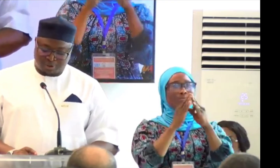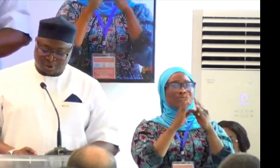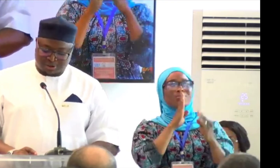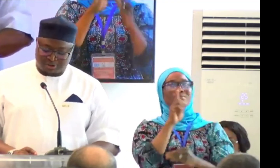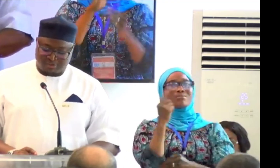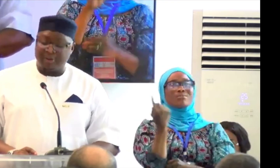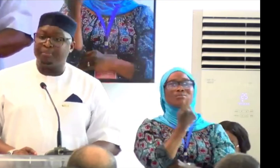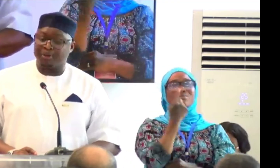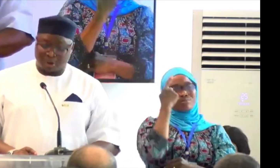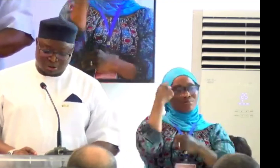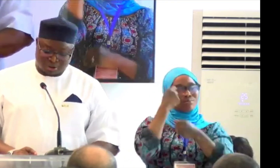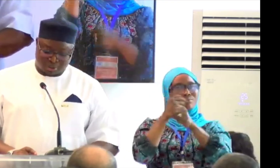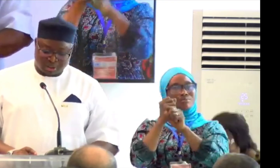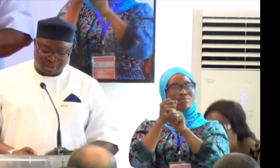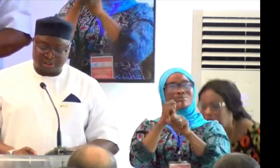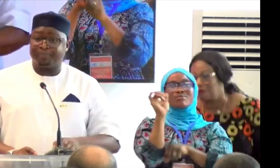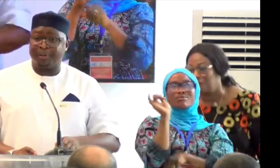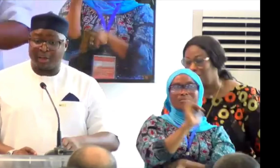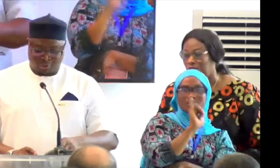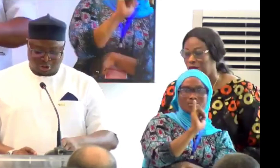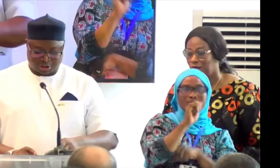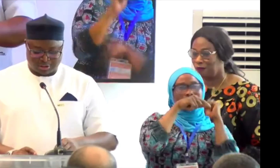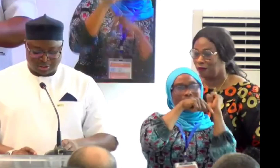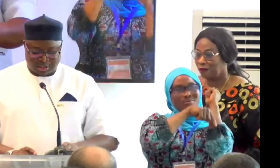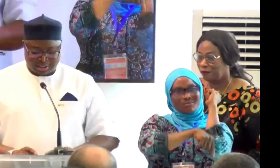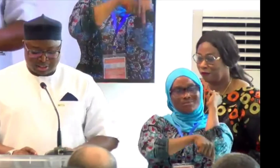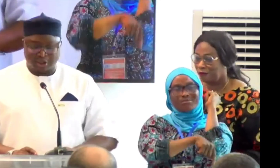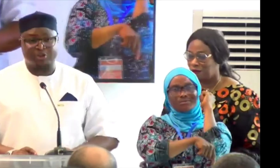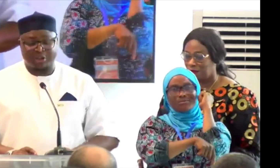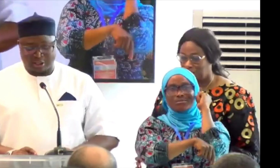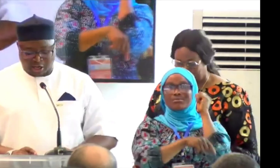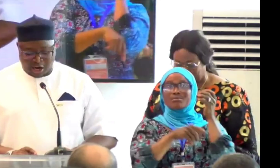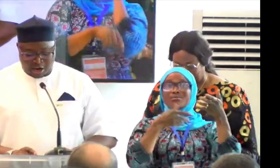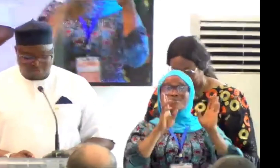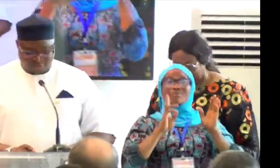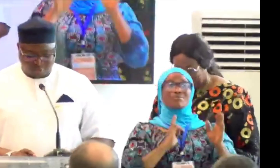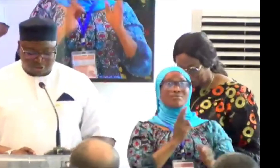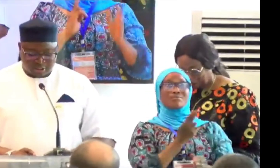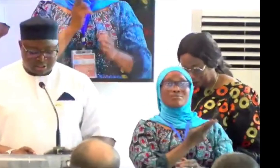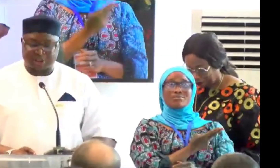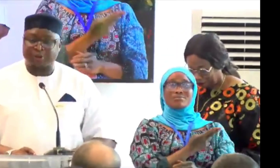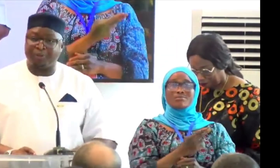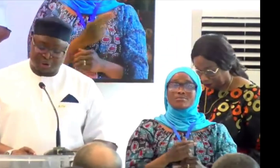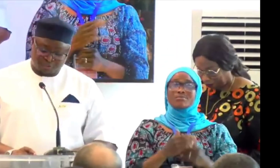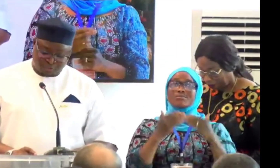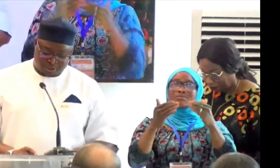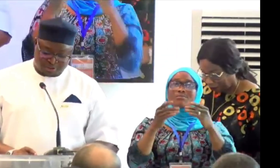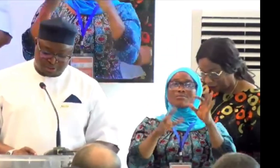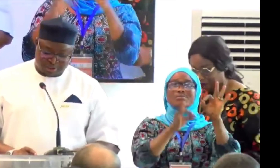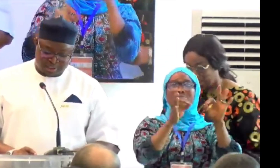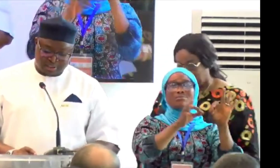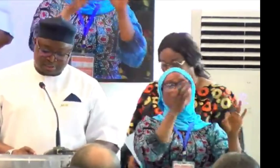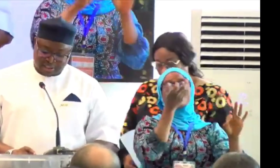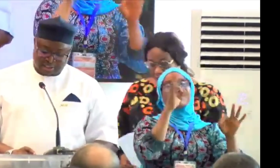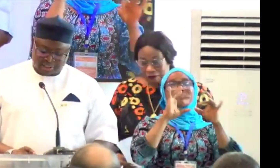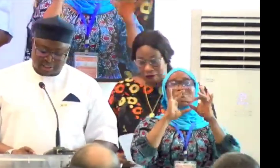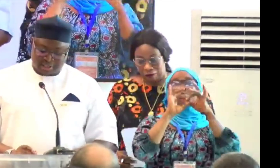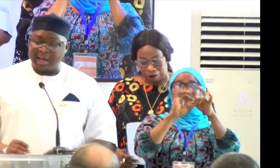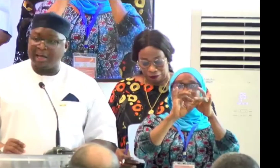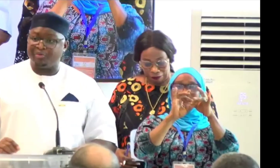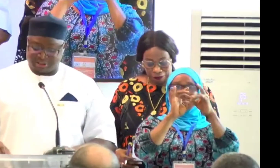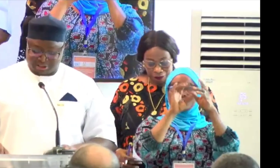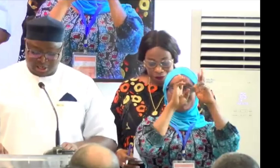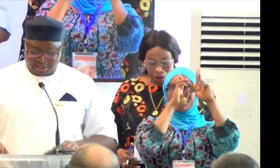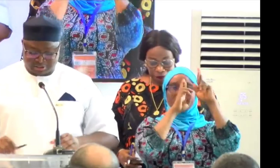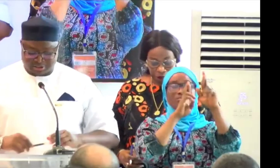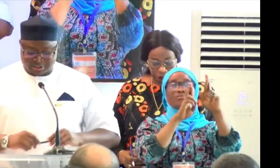only productive, but also deeply enriching. Let us together carry forward a spirit of unity, dignity,